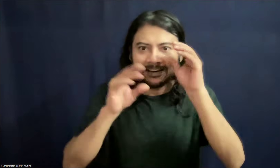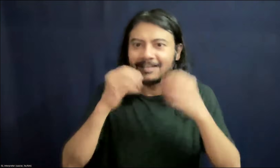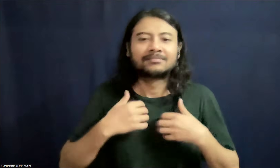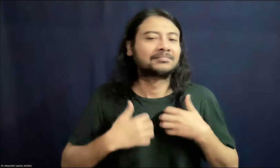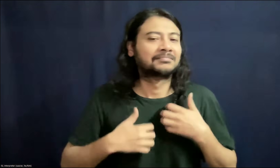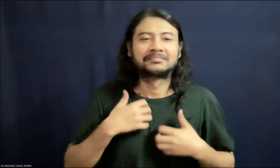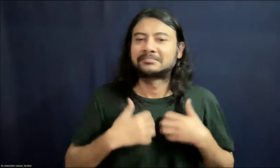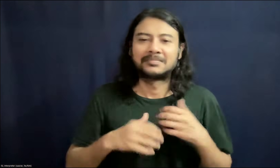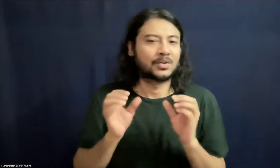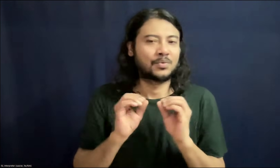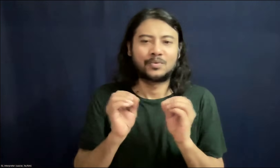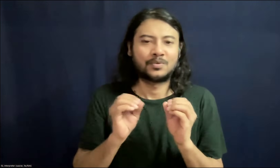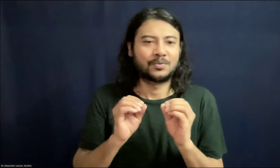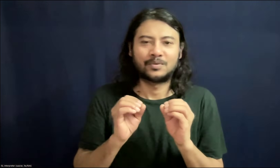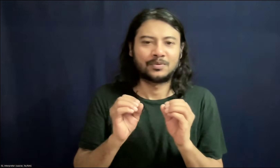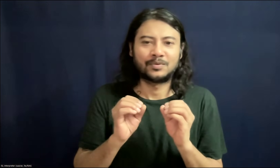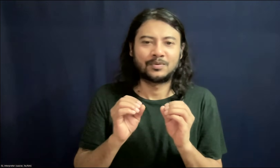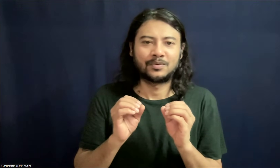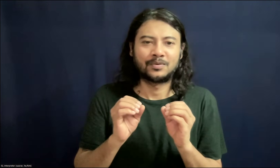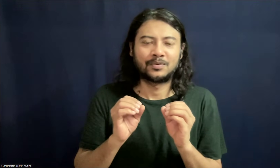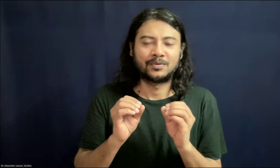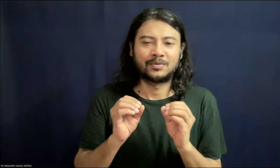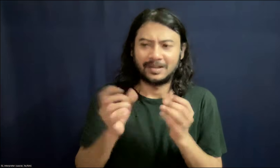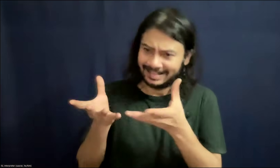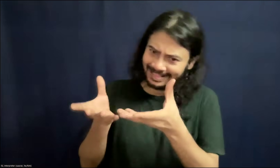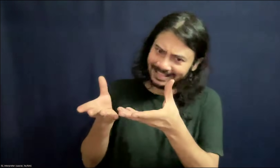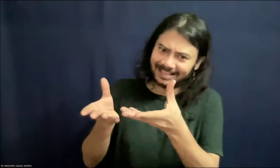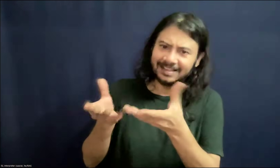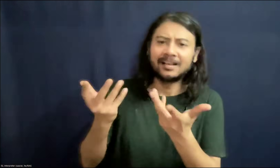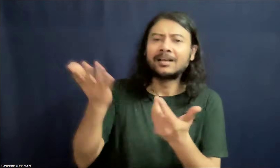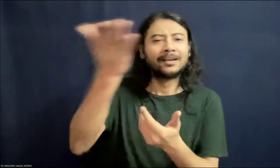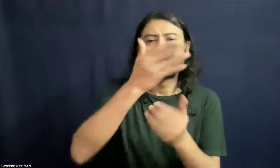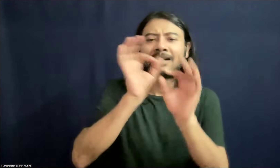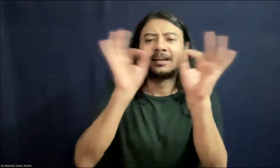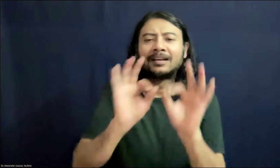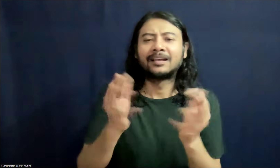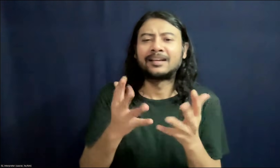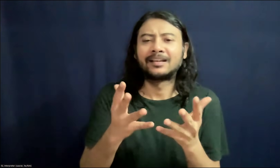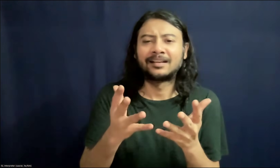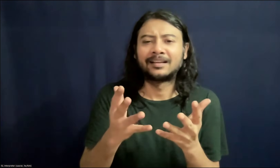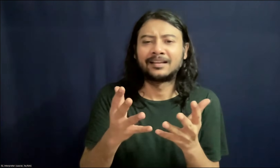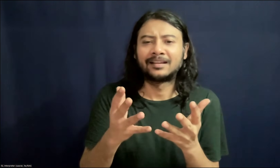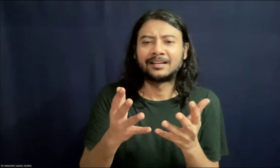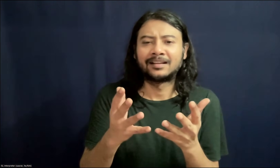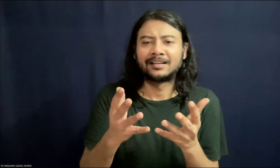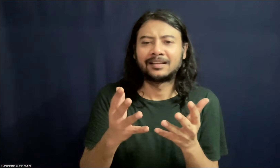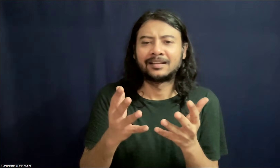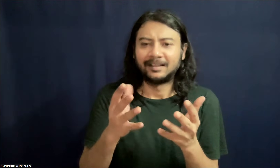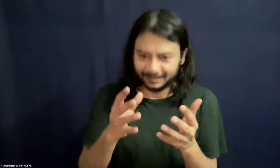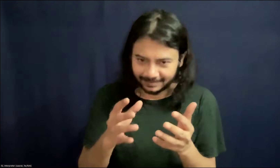That is why he's saying, because we are not ready to learn it, that is why Krishna is telling Arjuna that it is a very confidential